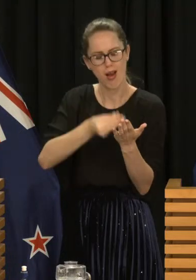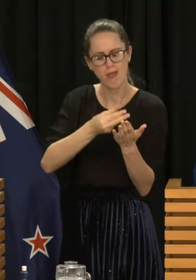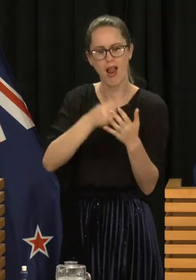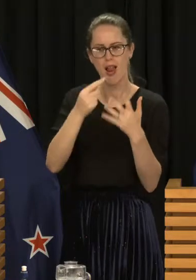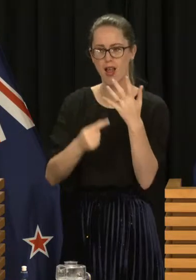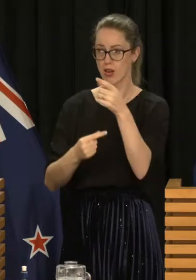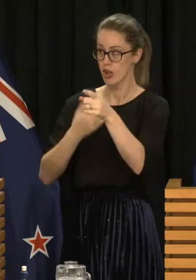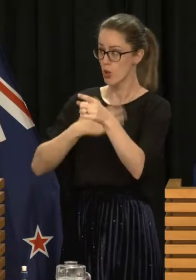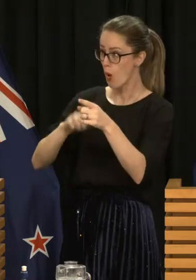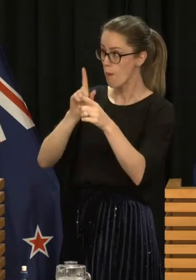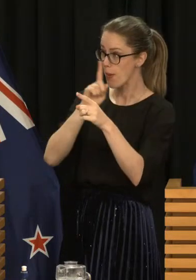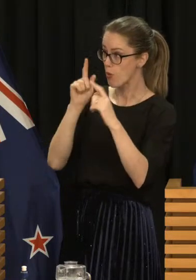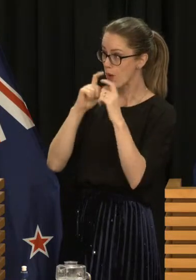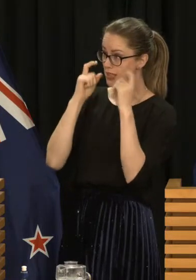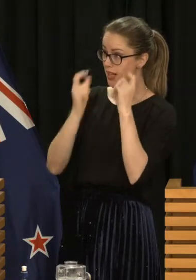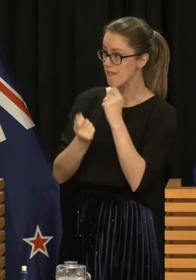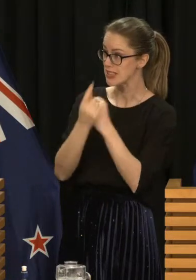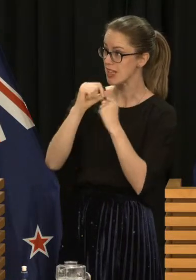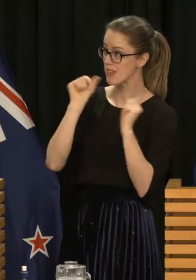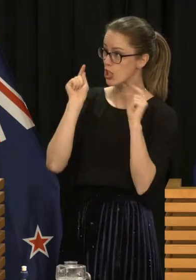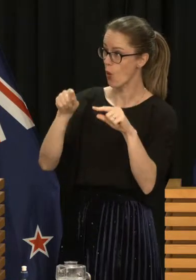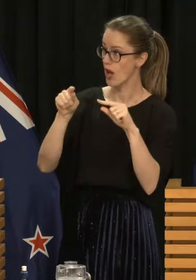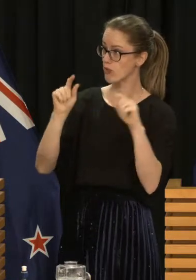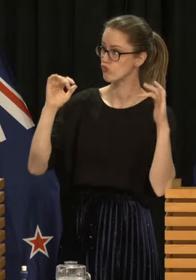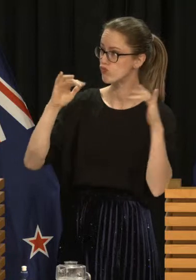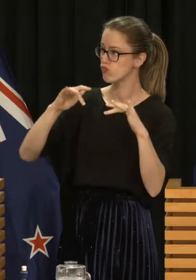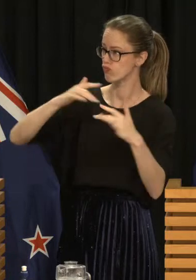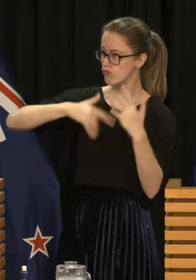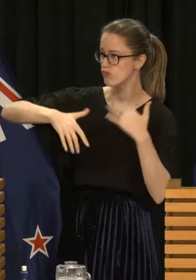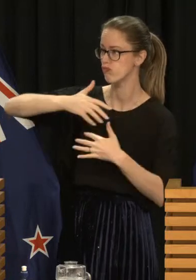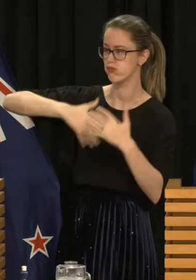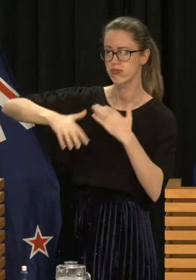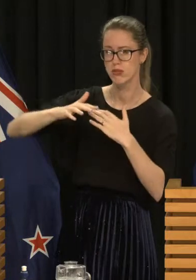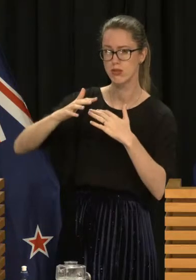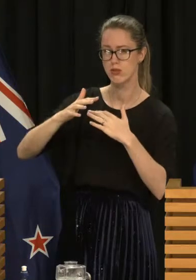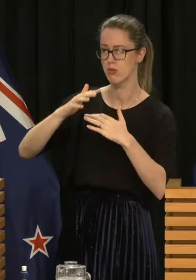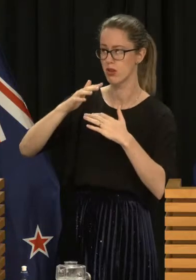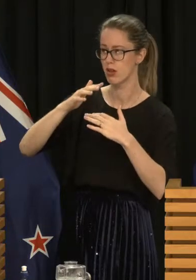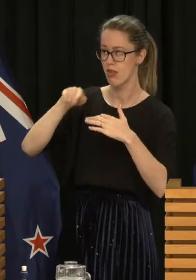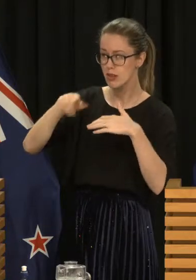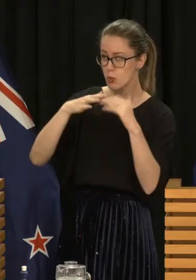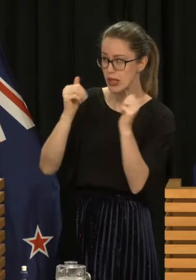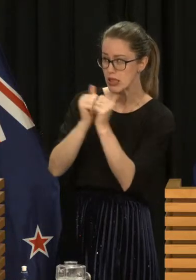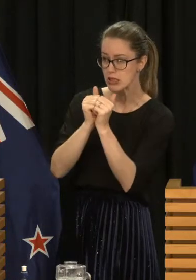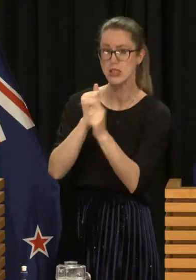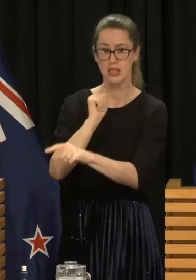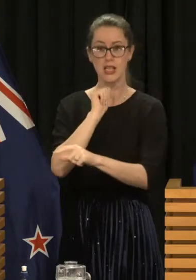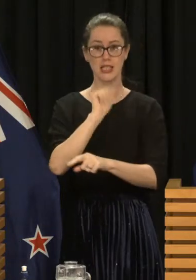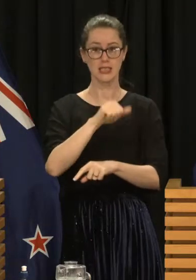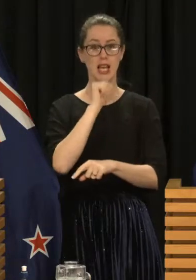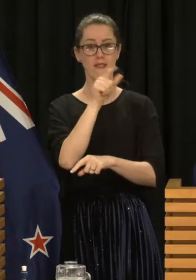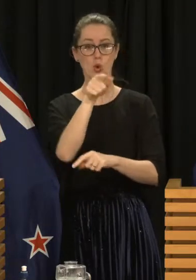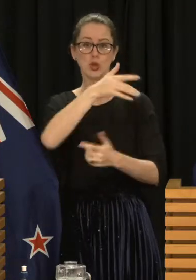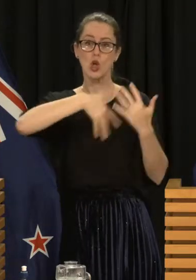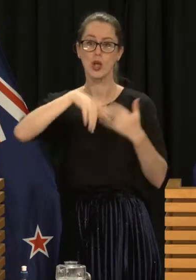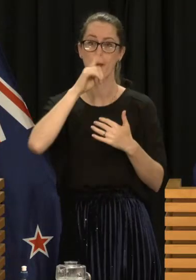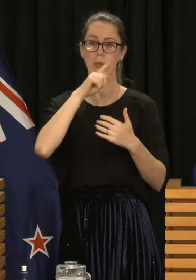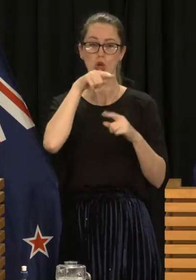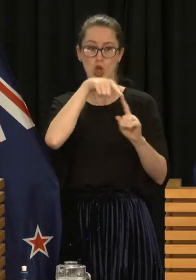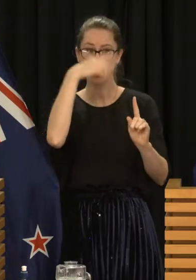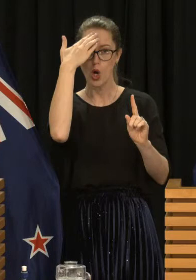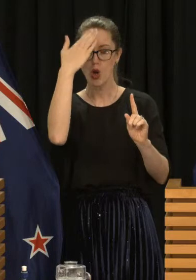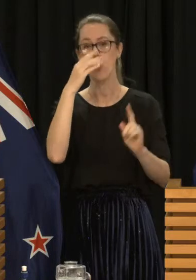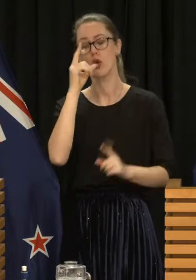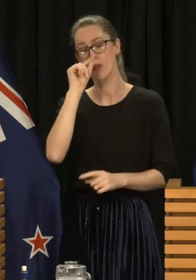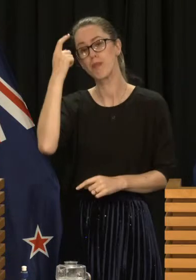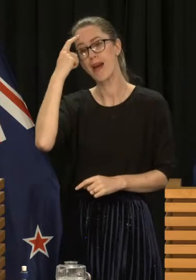you want people to wear masks at those events if they're out in the public with people they don't know? If they are socialising with people they don't know, a very